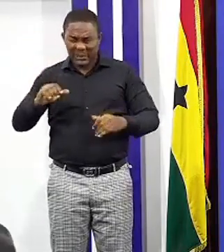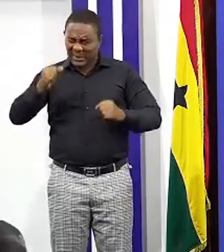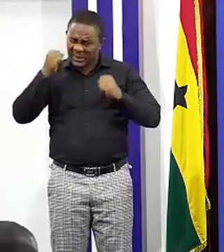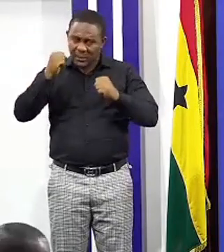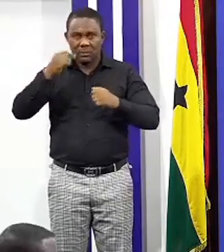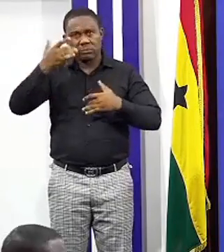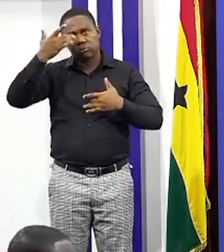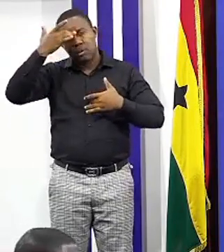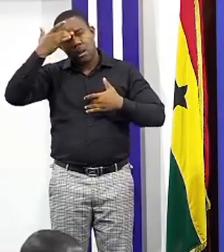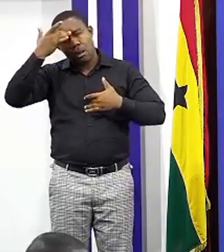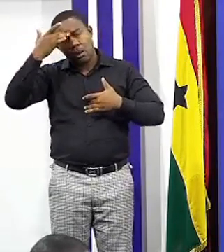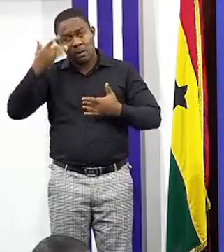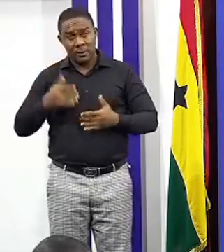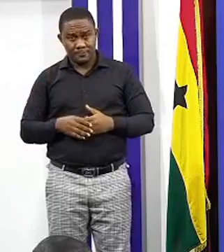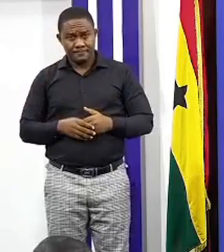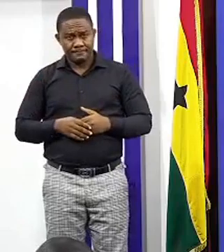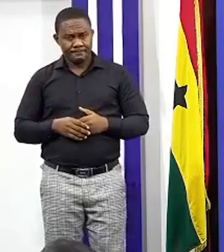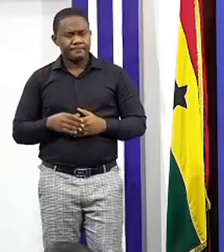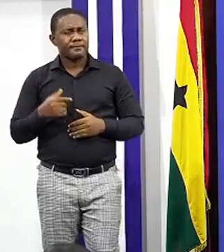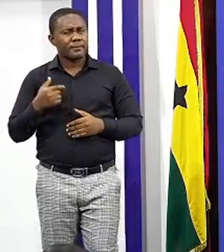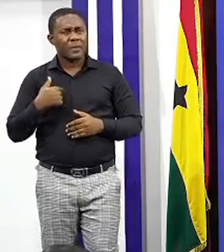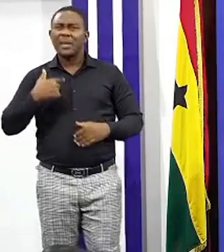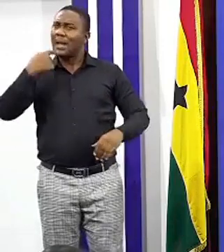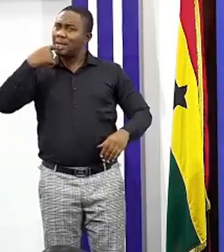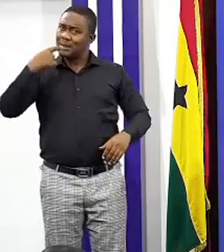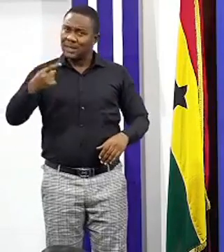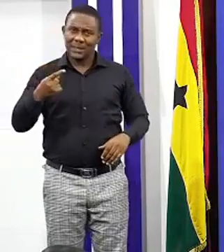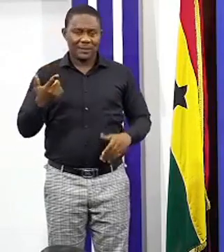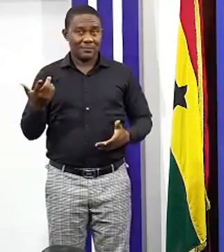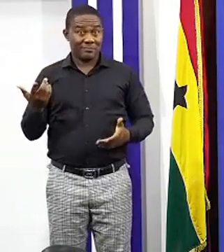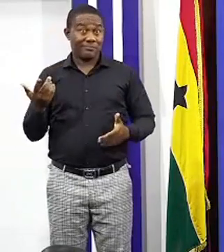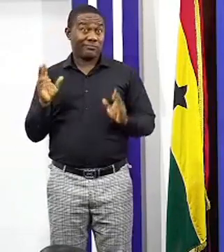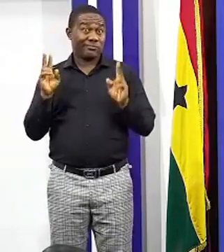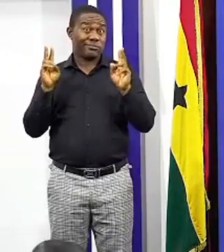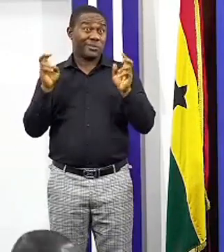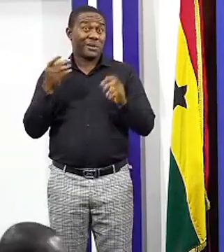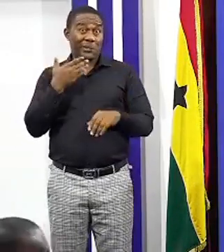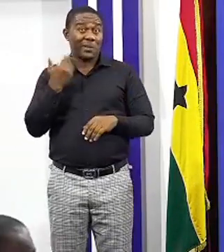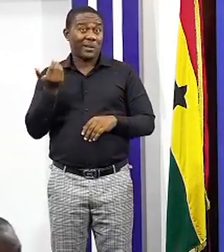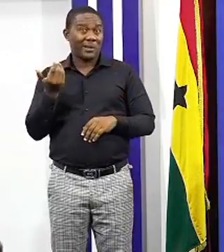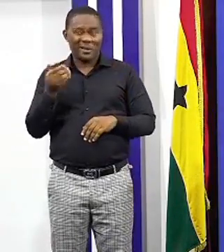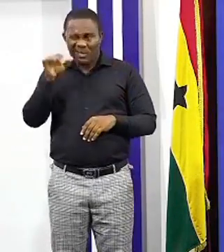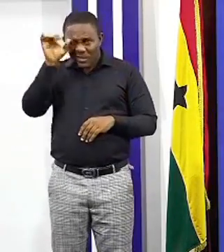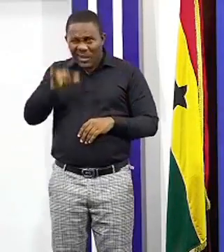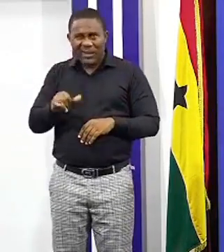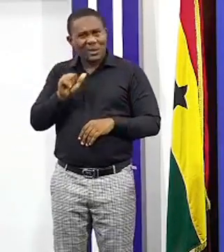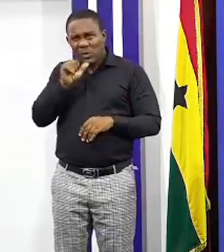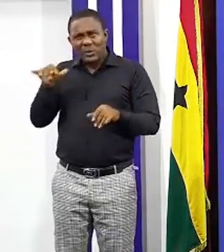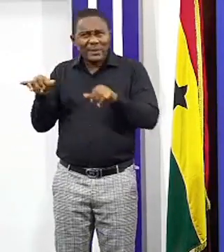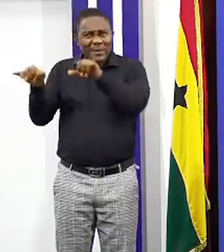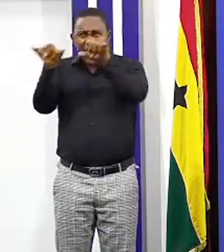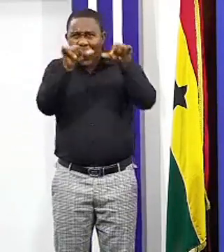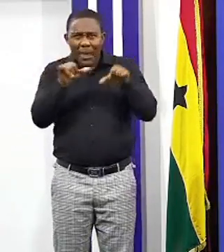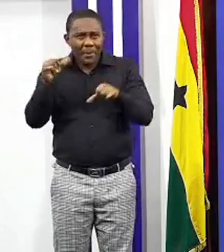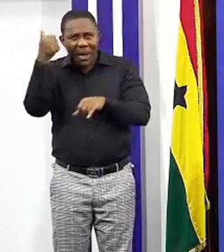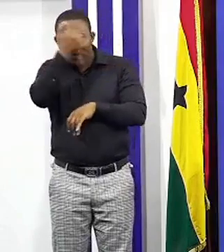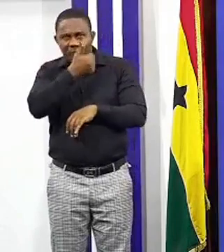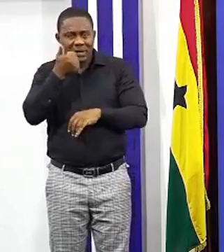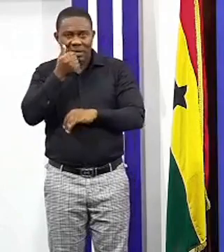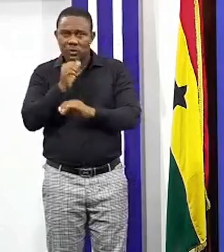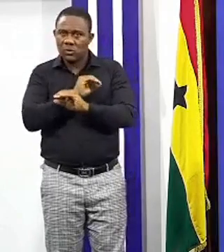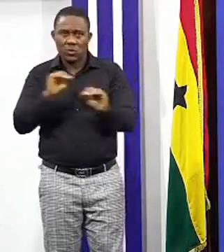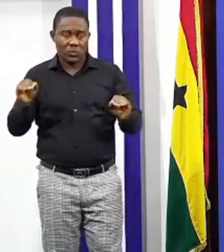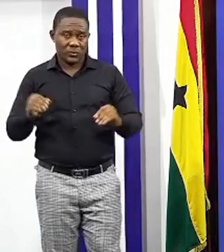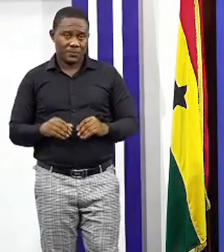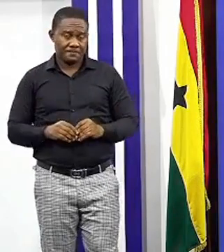But I said, and I'm sure they should have quoted me on that, that that is the case in Africa. In fact, based